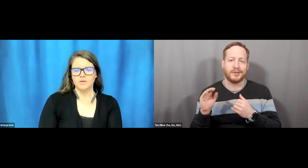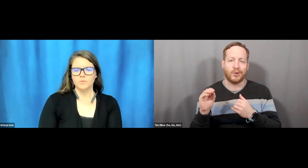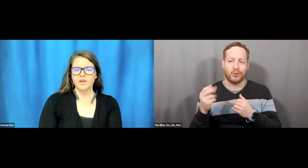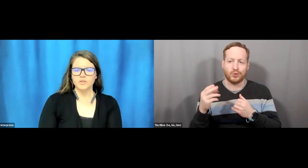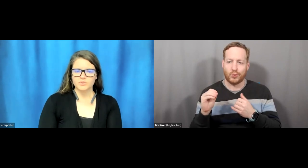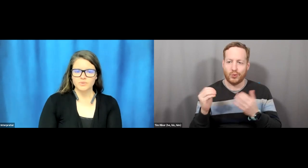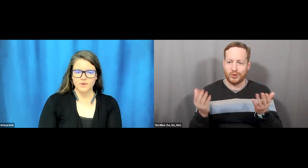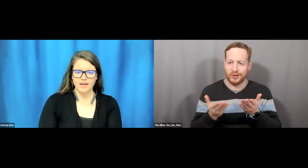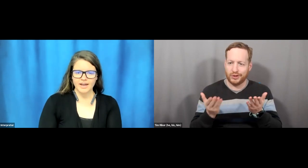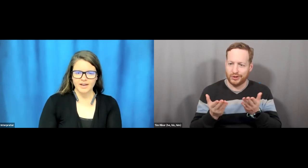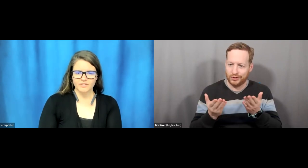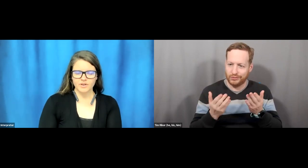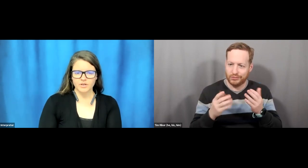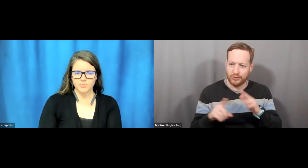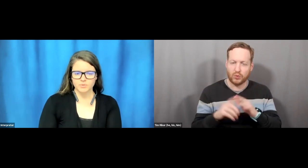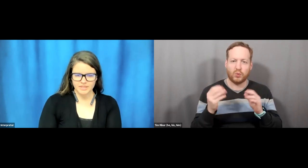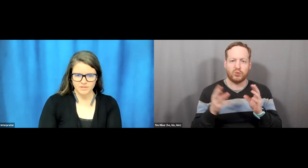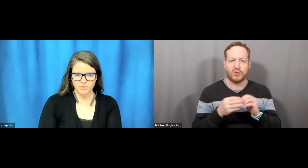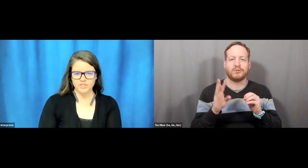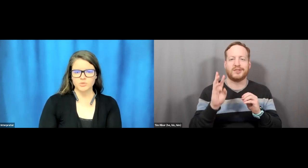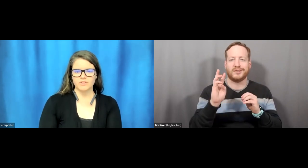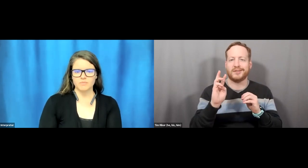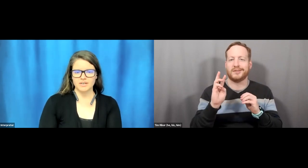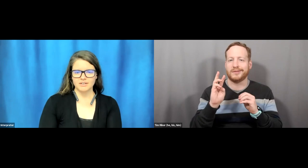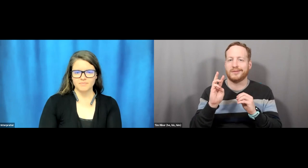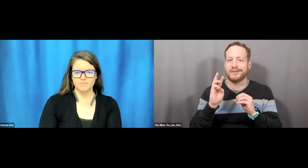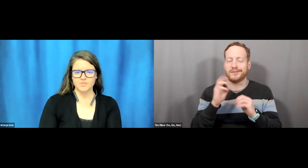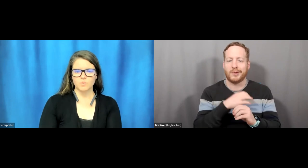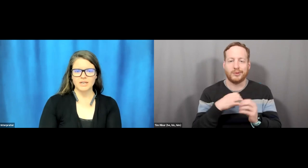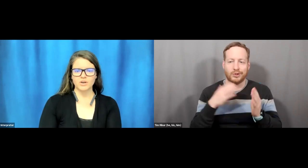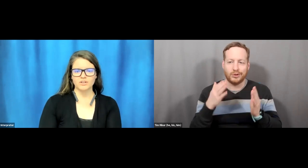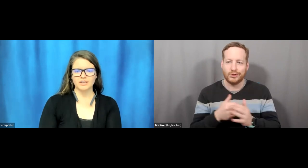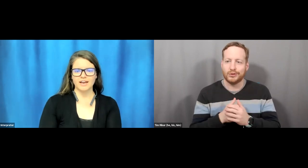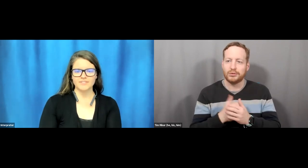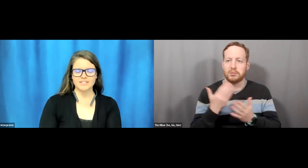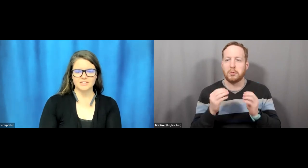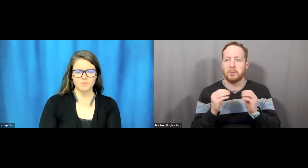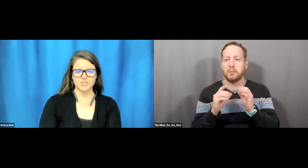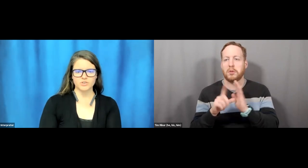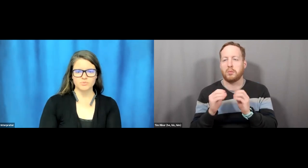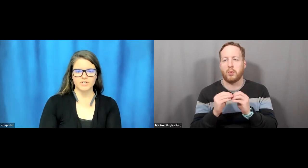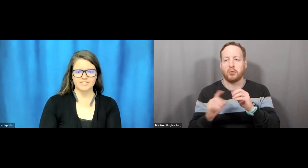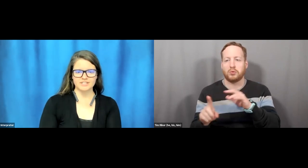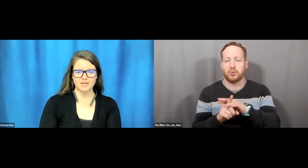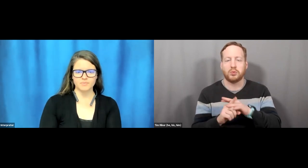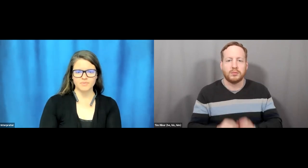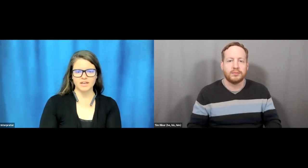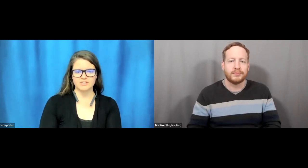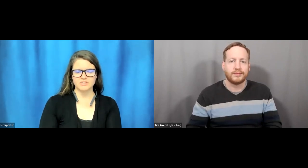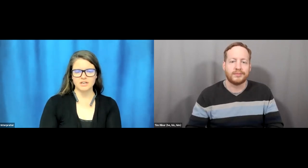We also now have Boonmi who has joined the meeting. So we currently have six commissioners present now, and